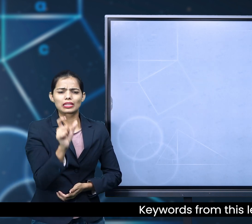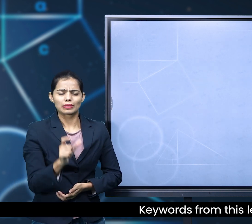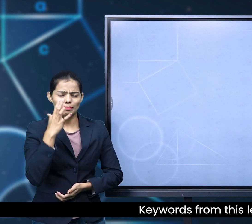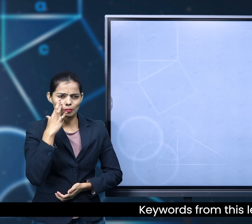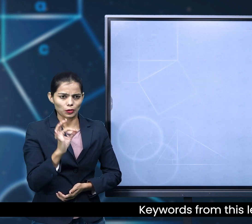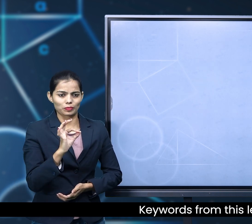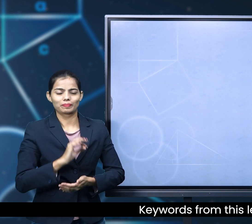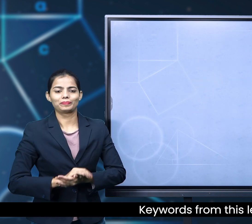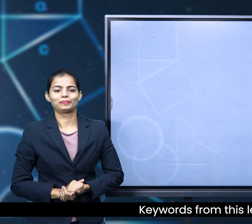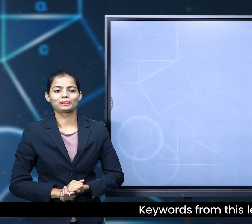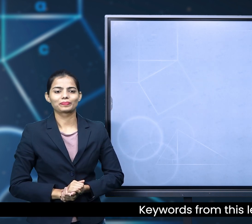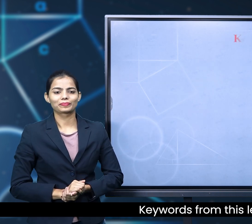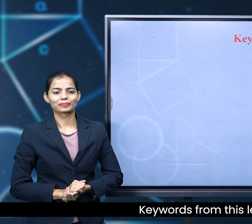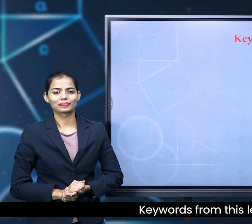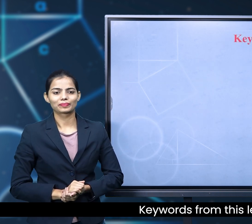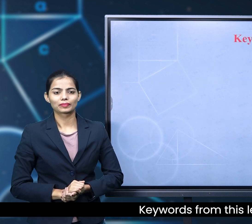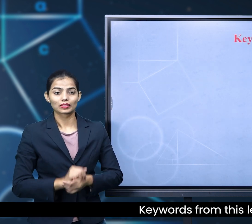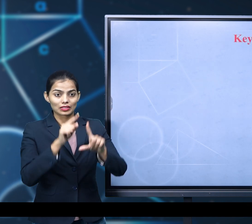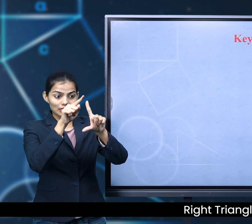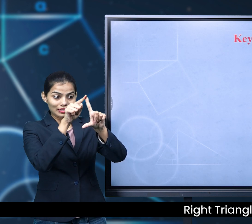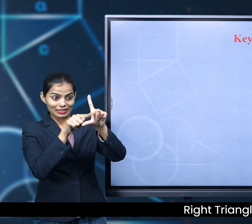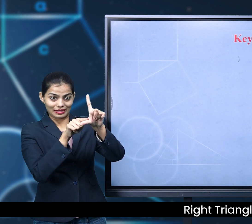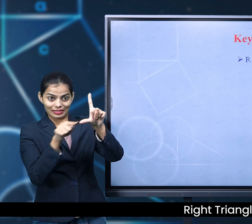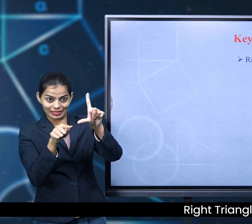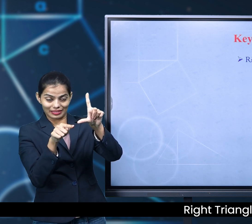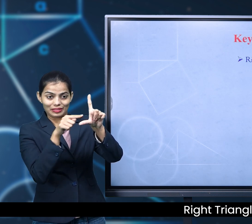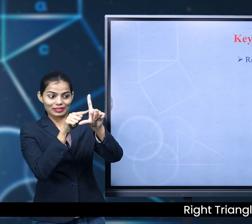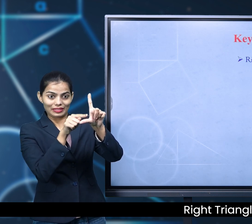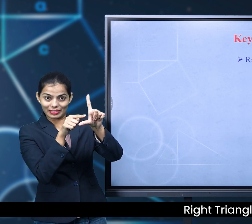Keywords from this lesson are right triangle,